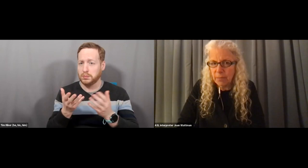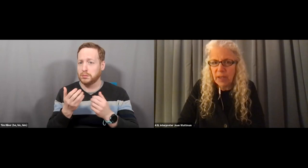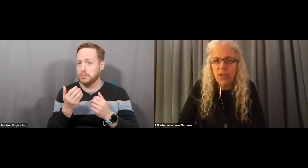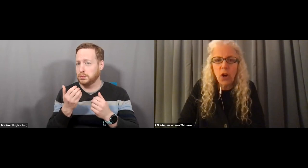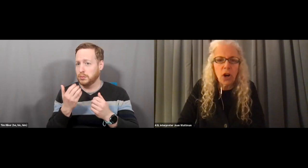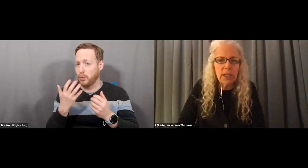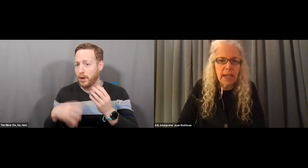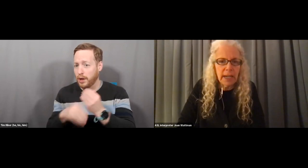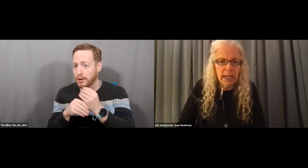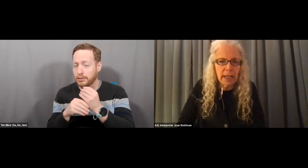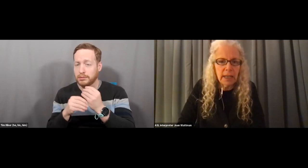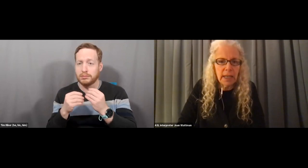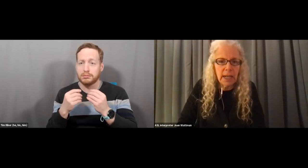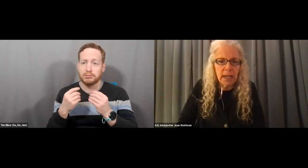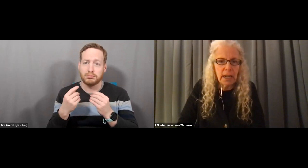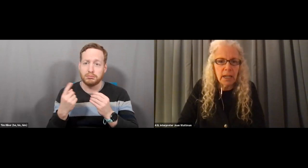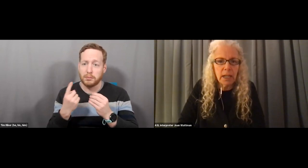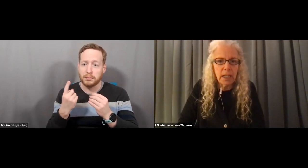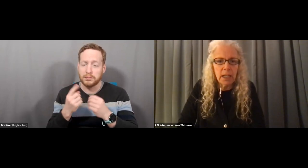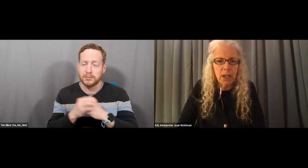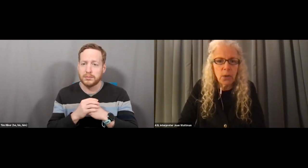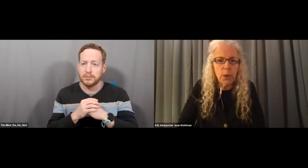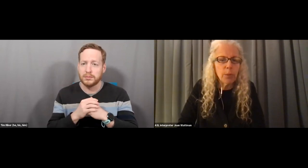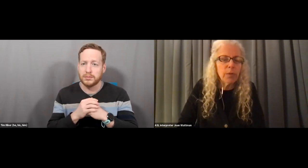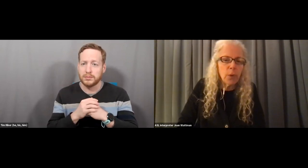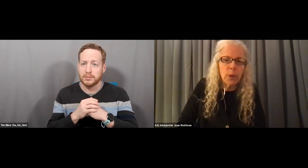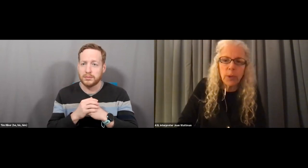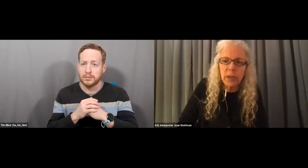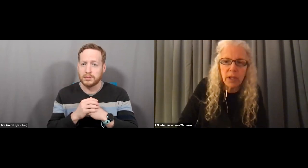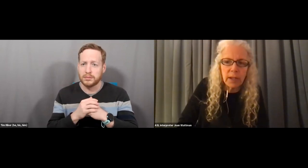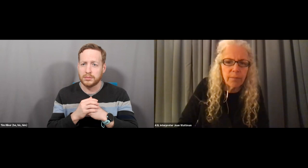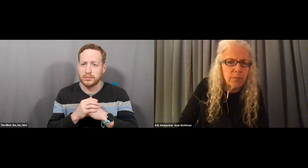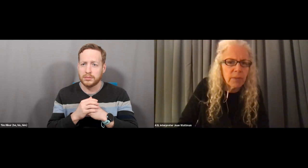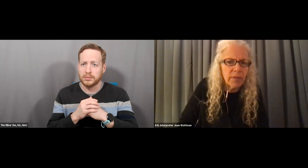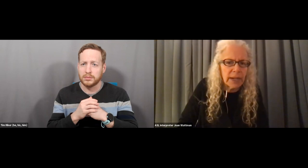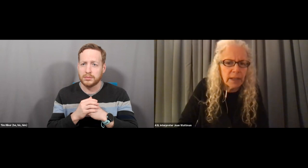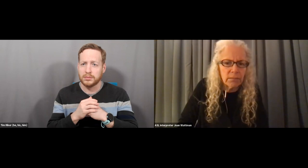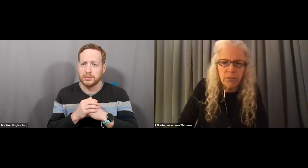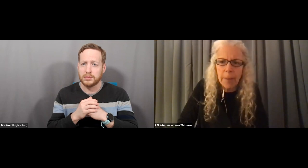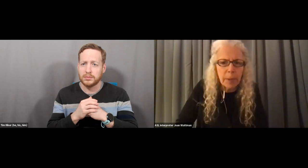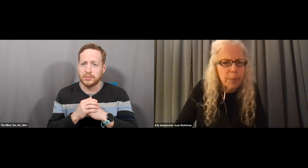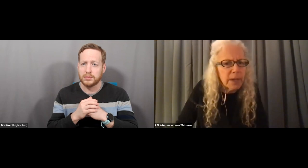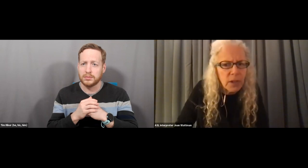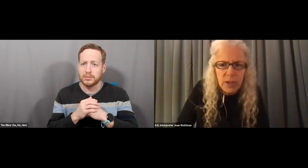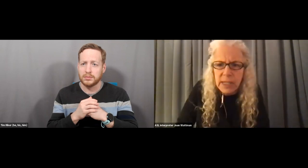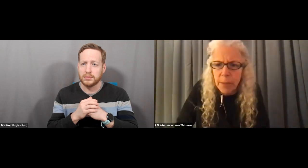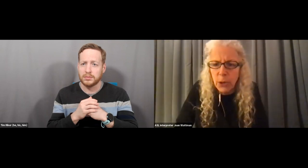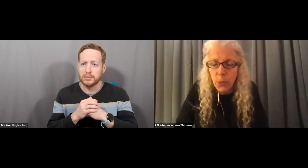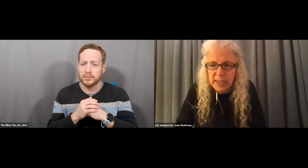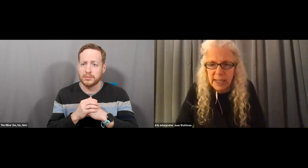if there aren't any, then we could move forward with the final wrap up. But if there is somebody who wants to